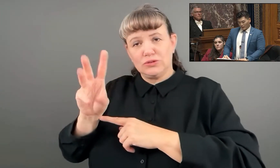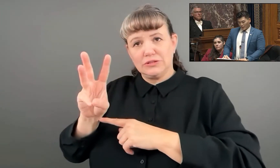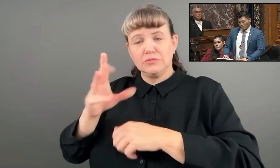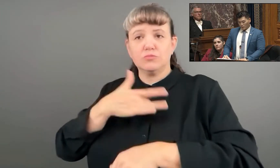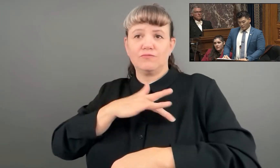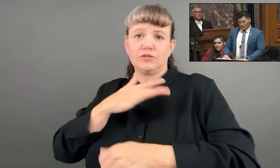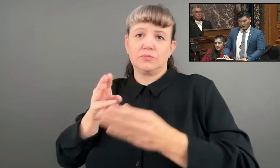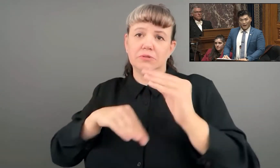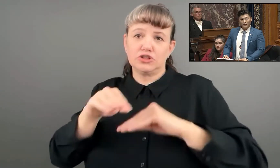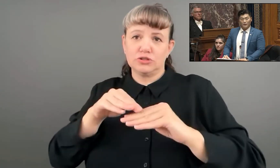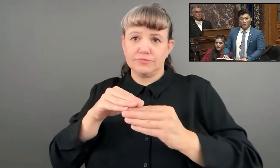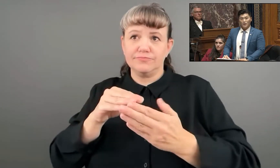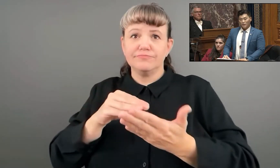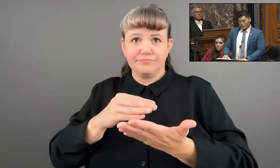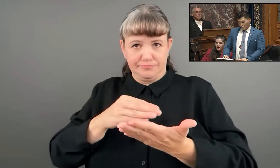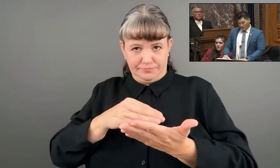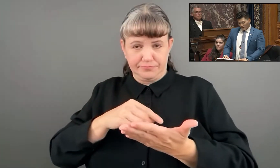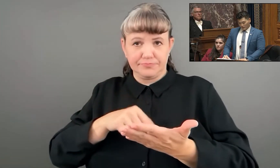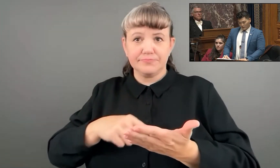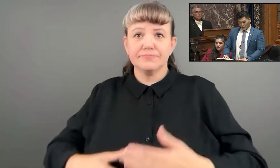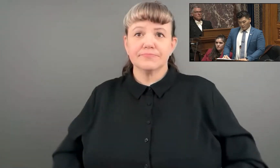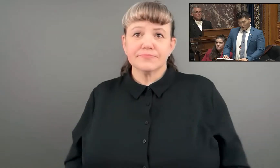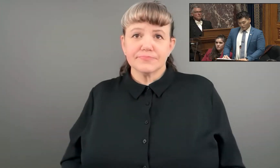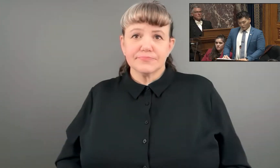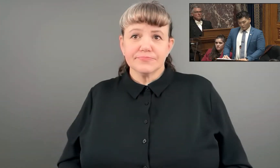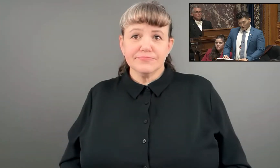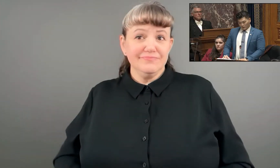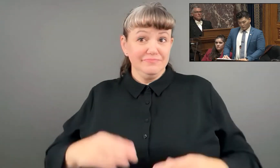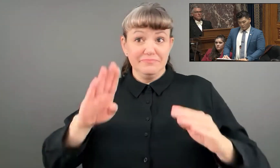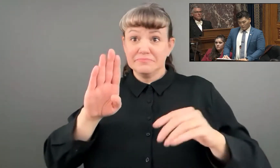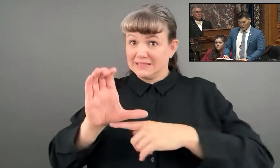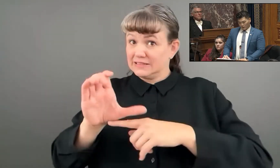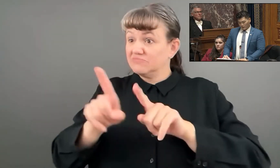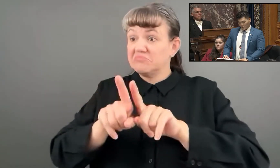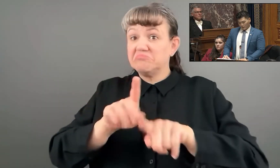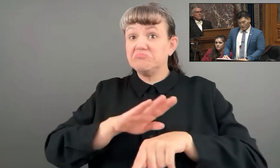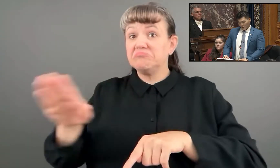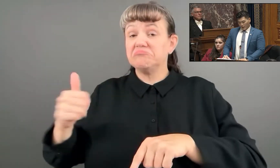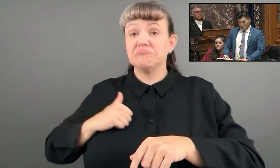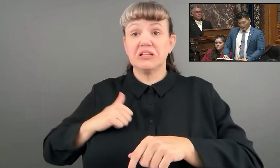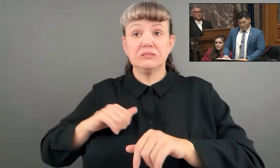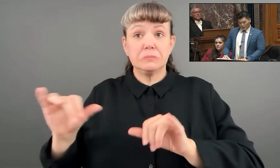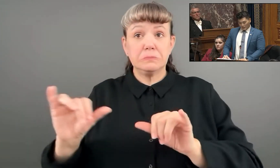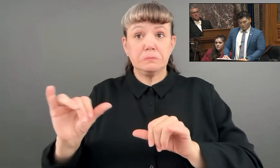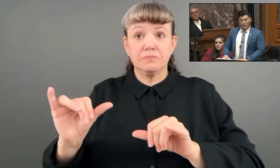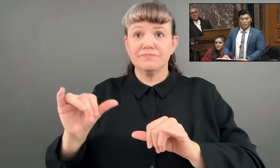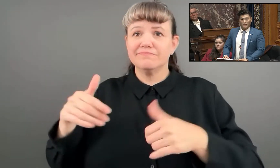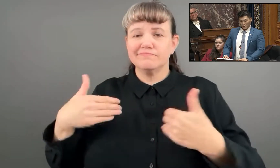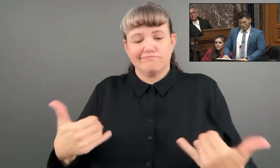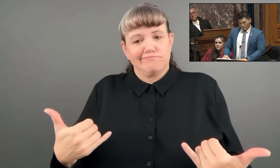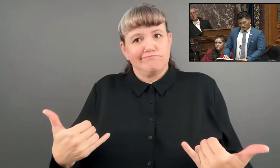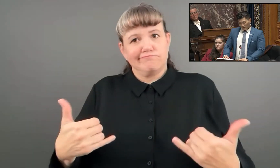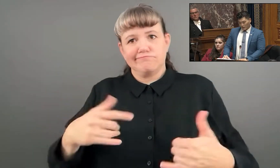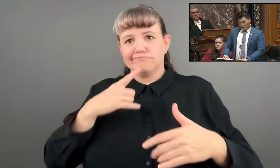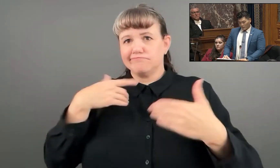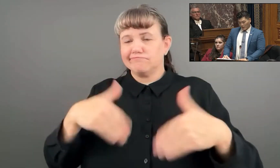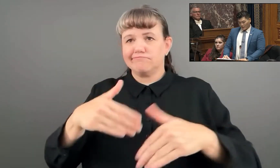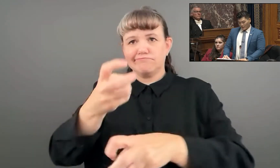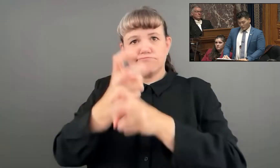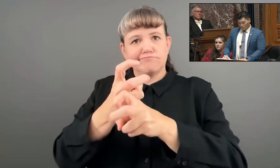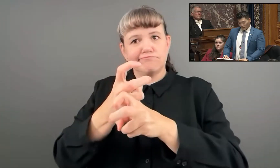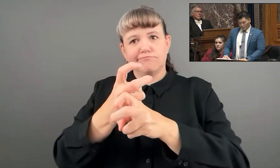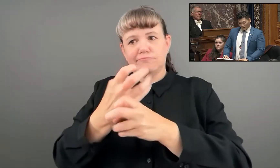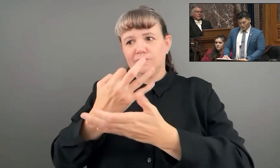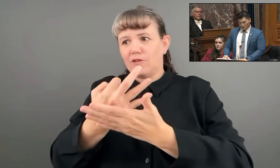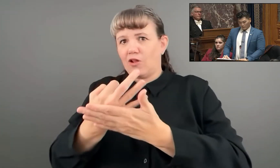Columbia, like the rest of Canada, faces a difficult fiscal environment. In making its recommendations, the committee